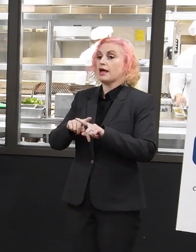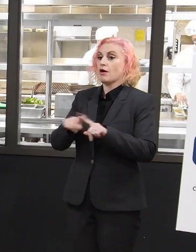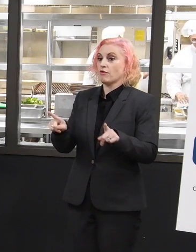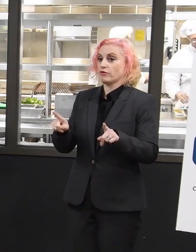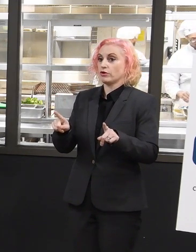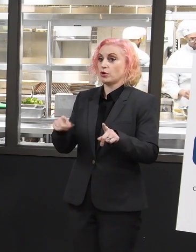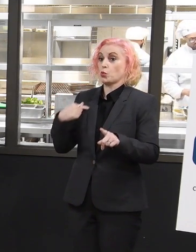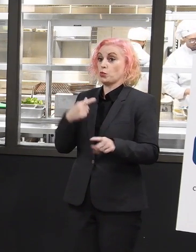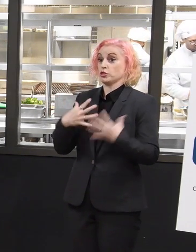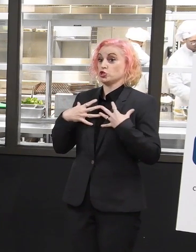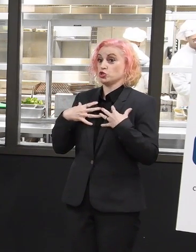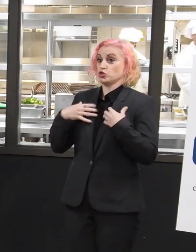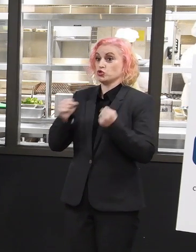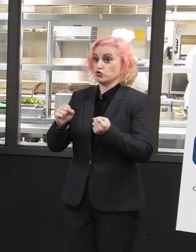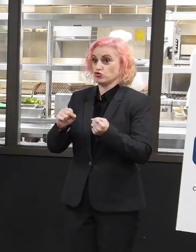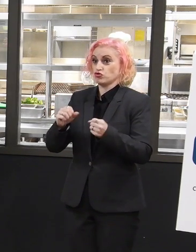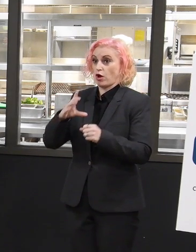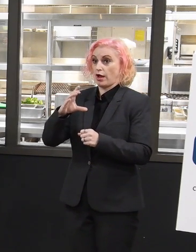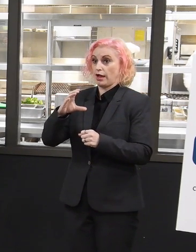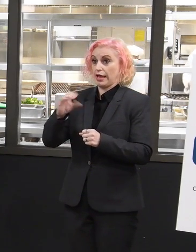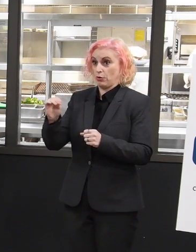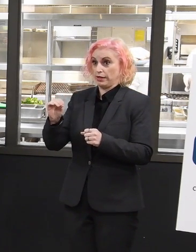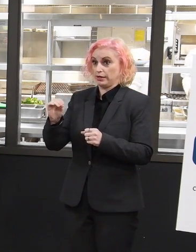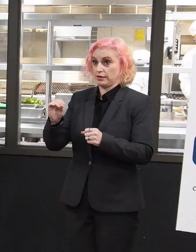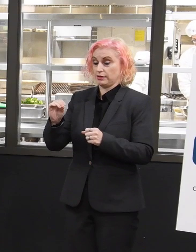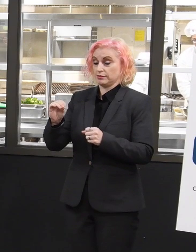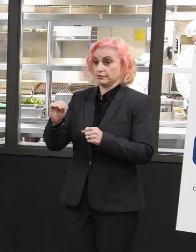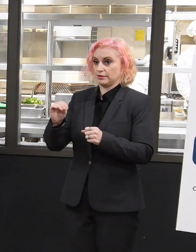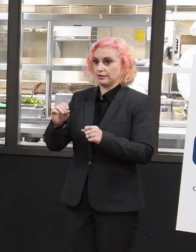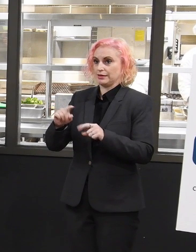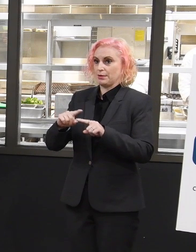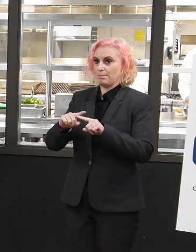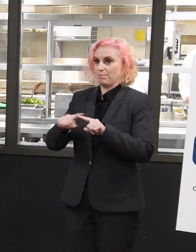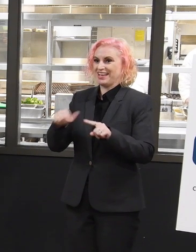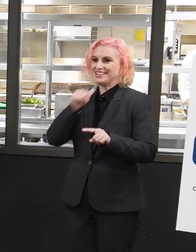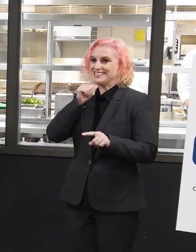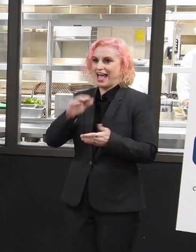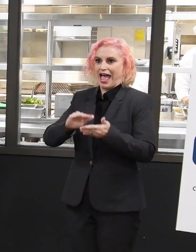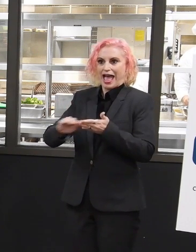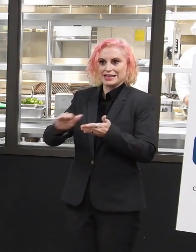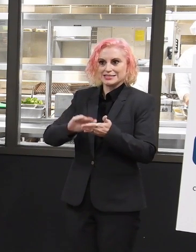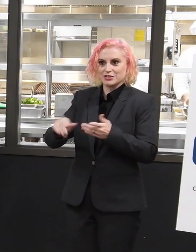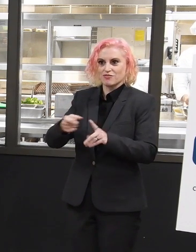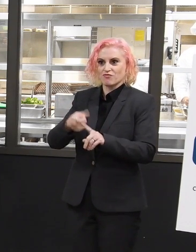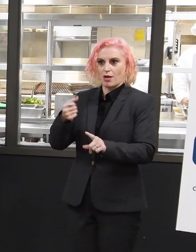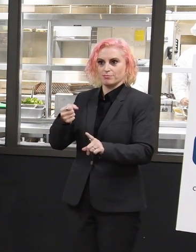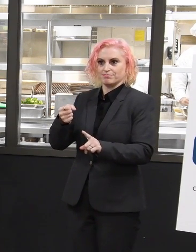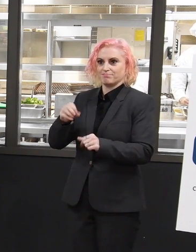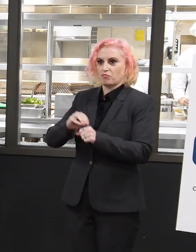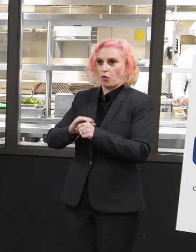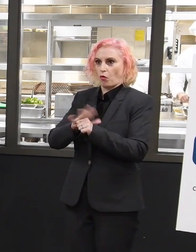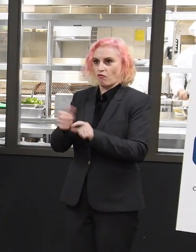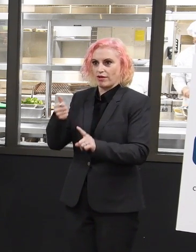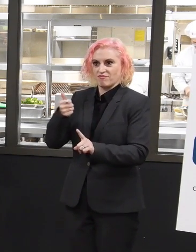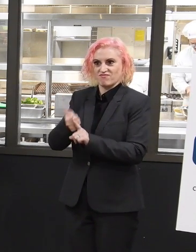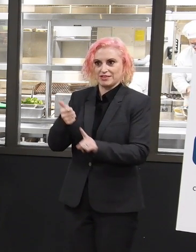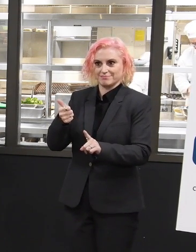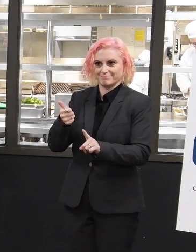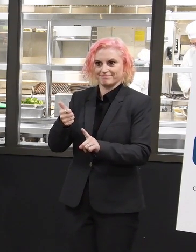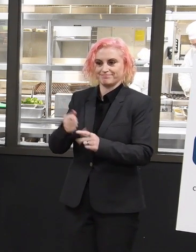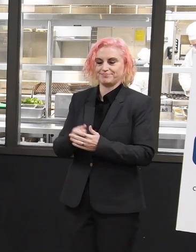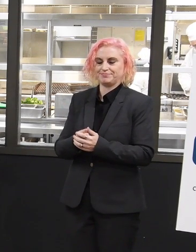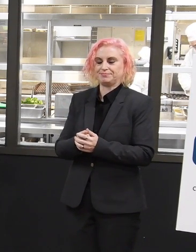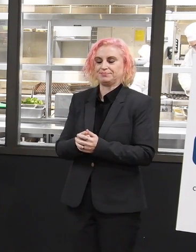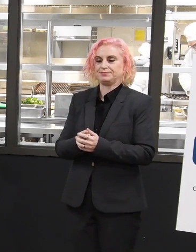we've proved to be a resilient community, we're not totally immune to the stinging and residual impacts of